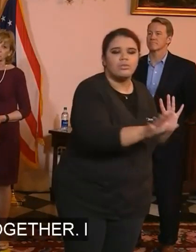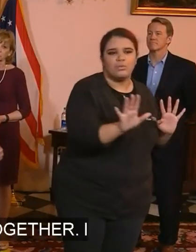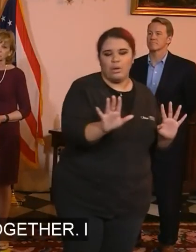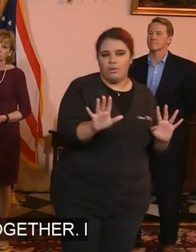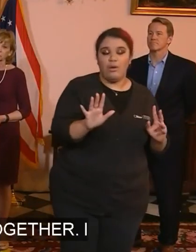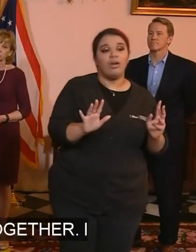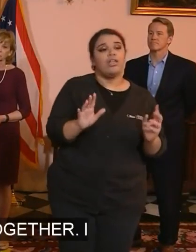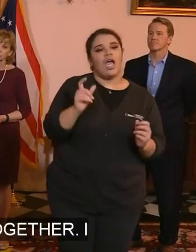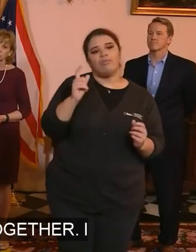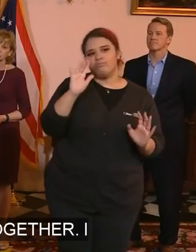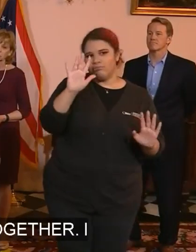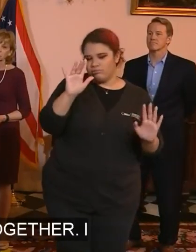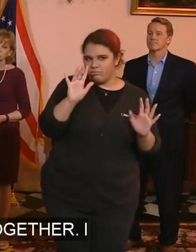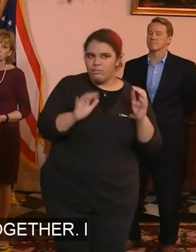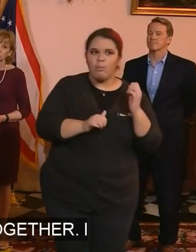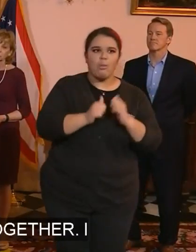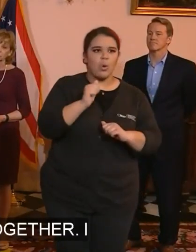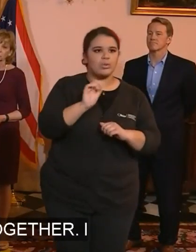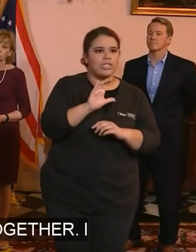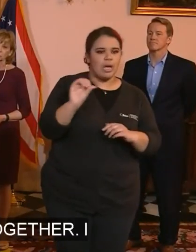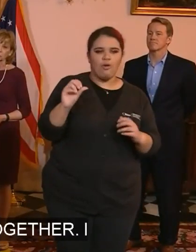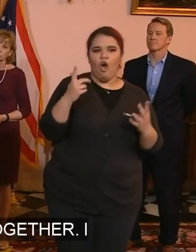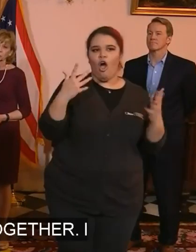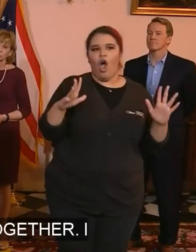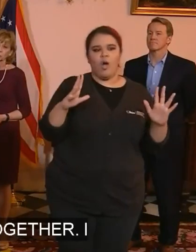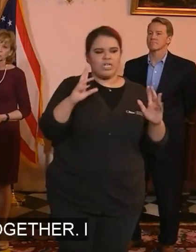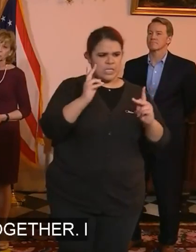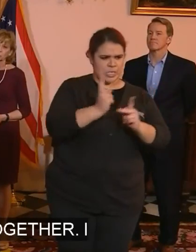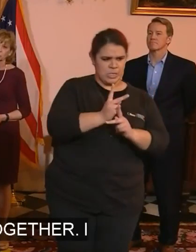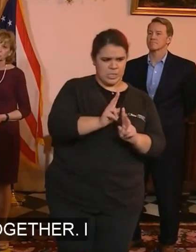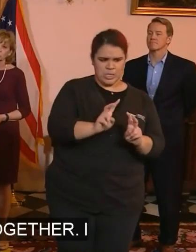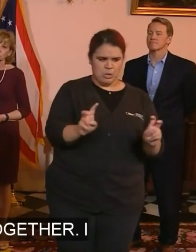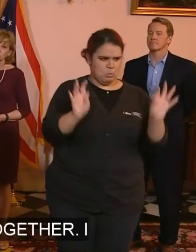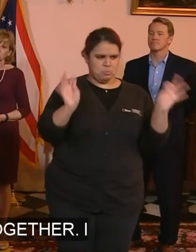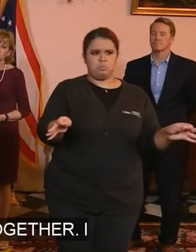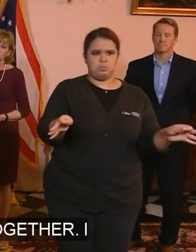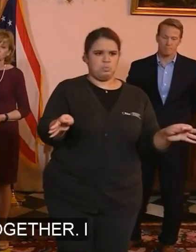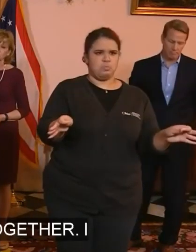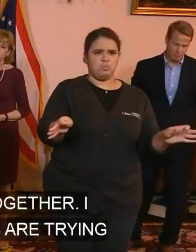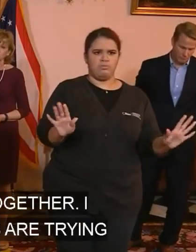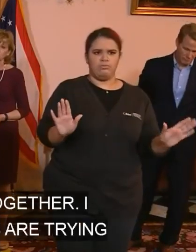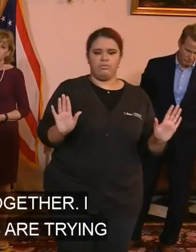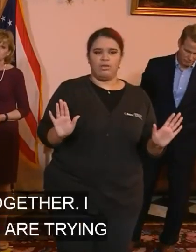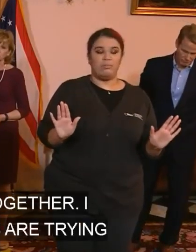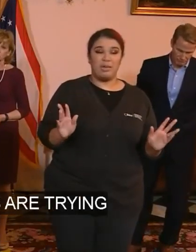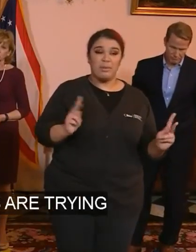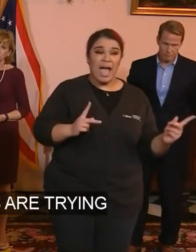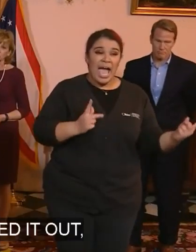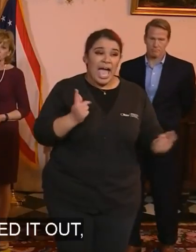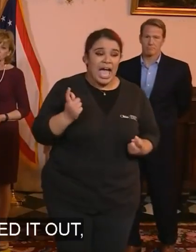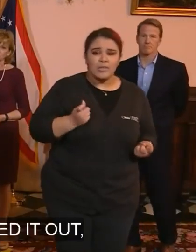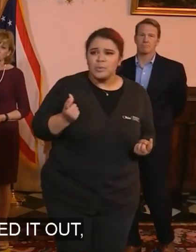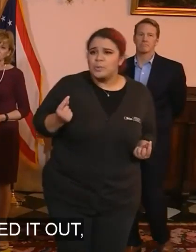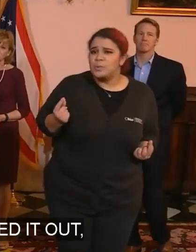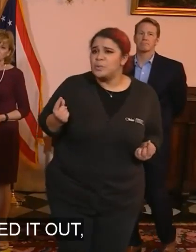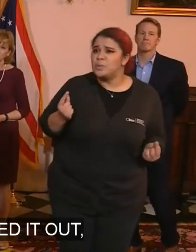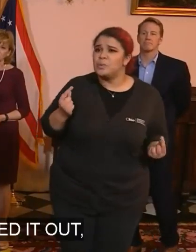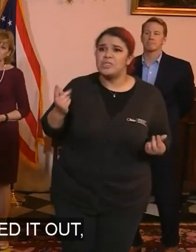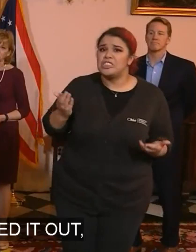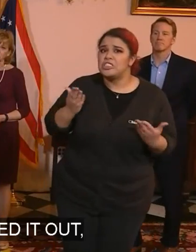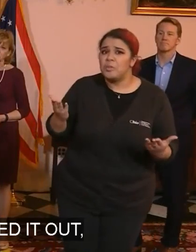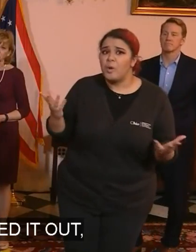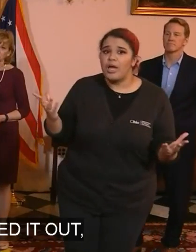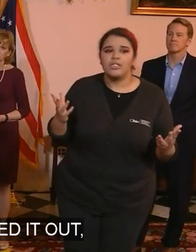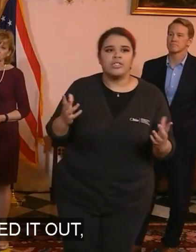have figured it out. But when people say, what do you have to do? It's distance. It's distance. It's distance. That